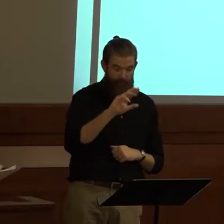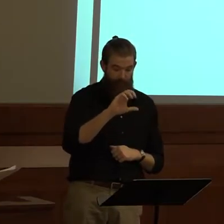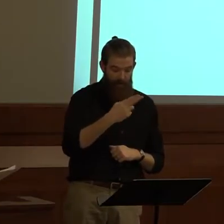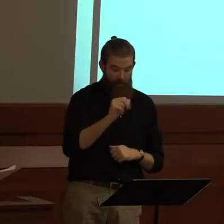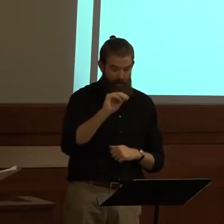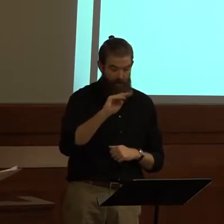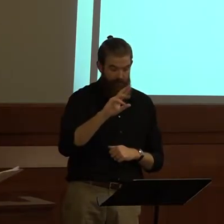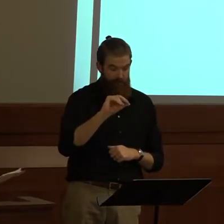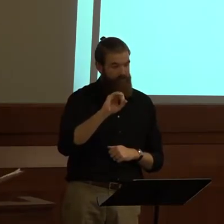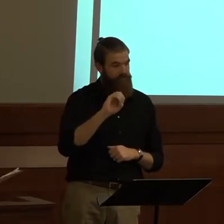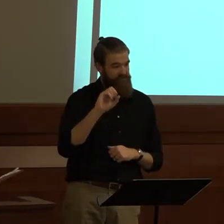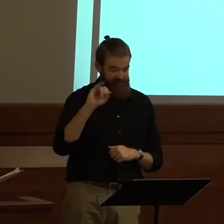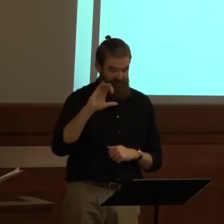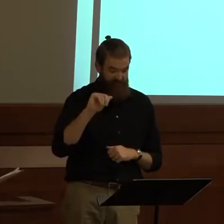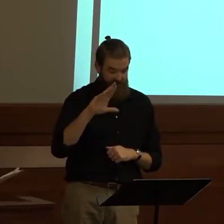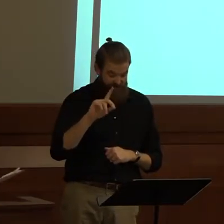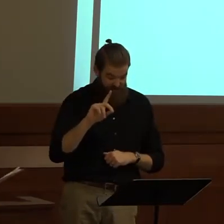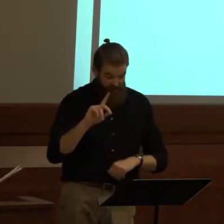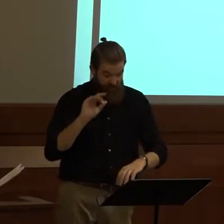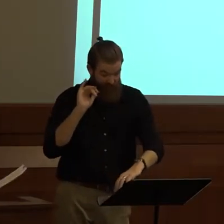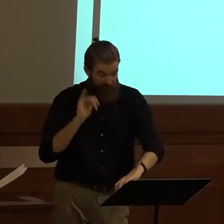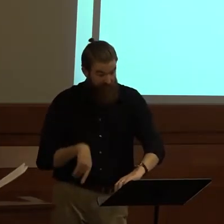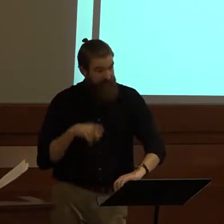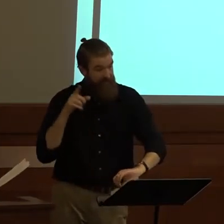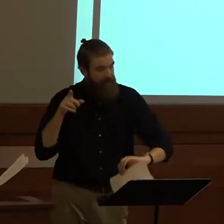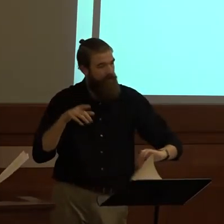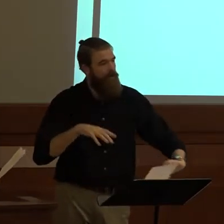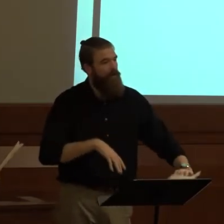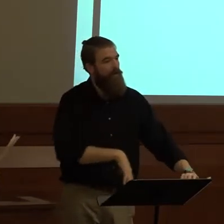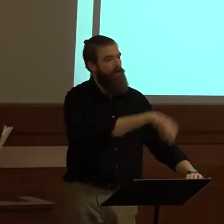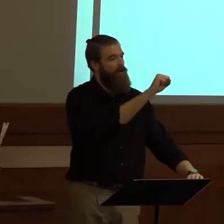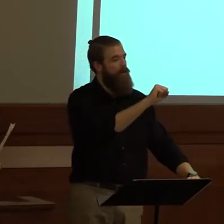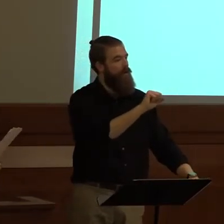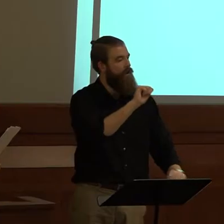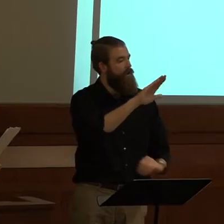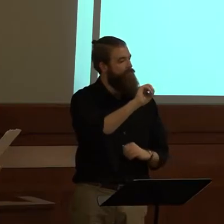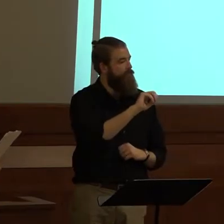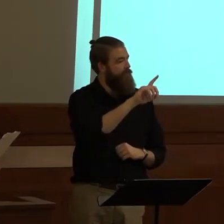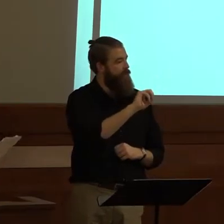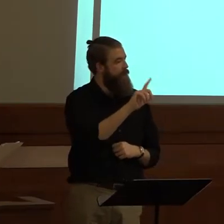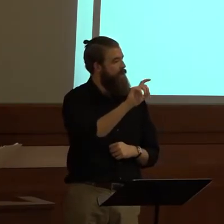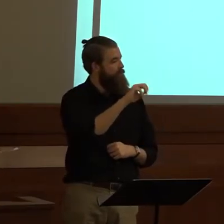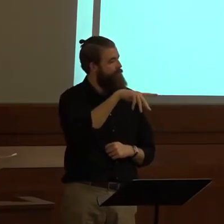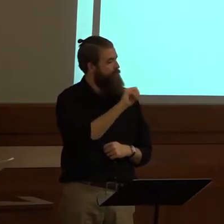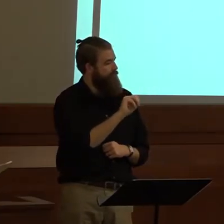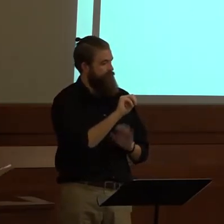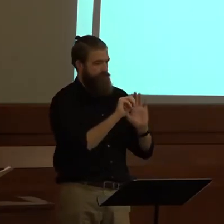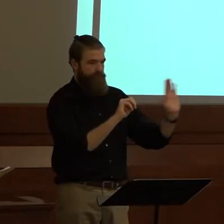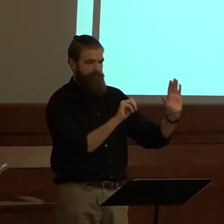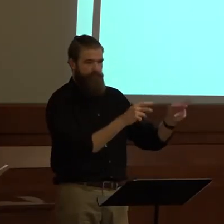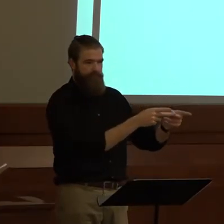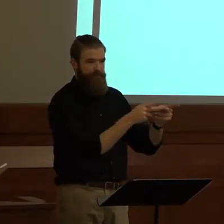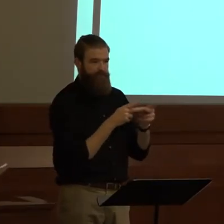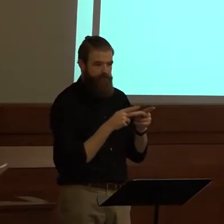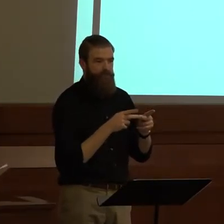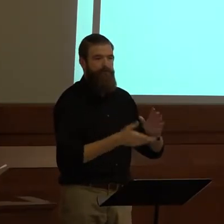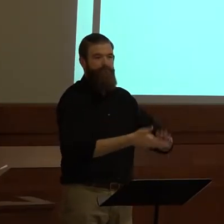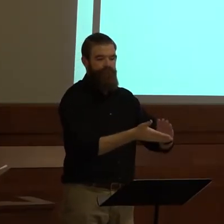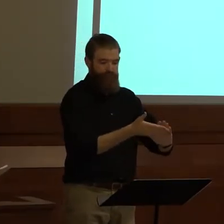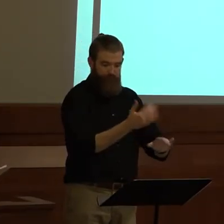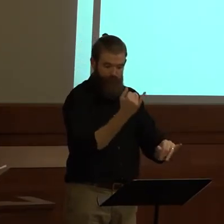19th century educators of the deaf, not even those two great men, would have considered their work missionary in the sense